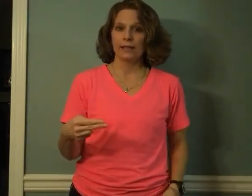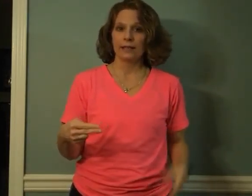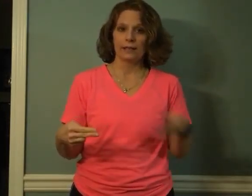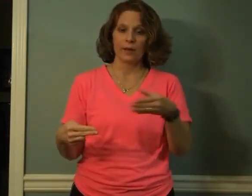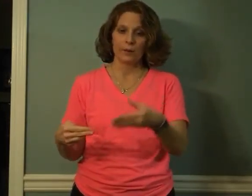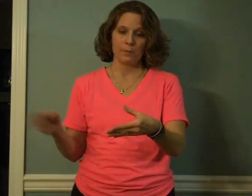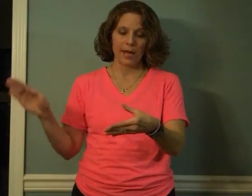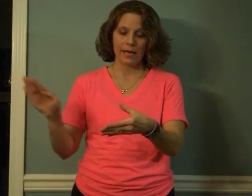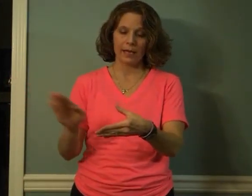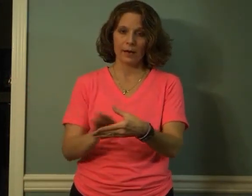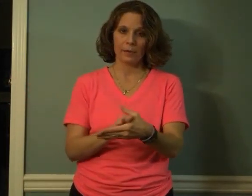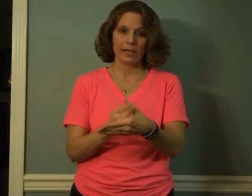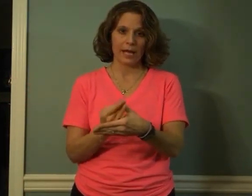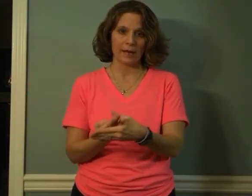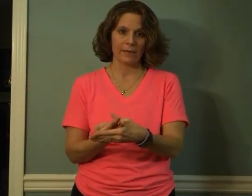Hudson's Bay Company.